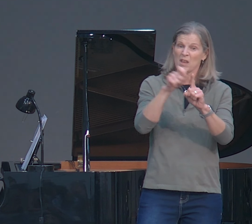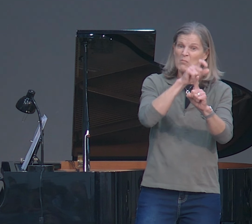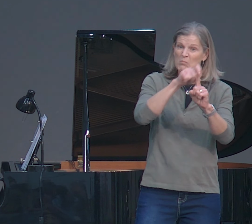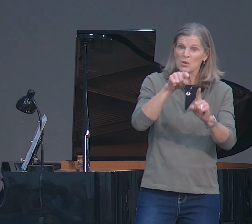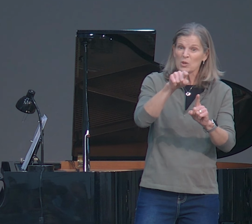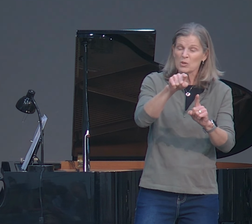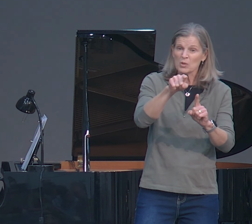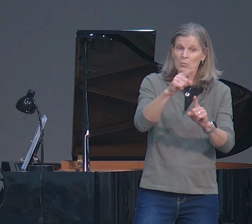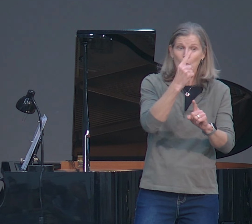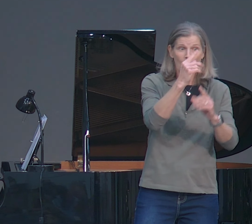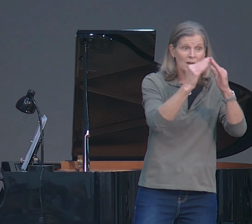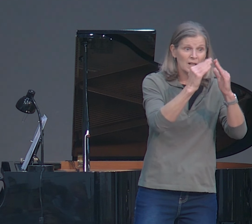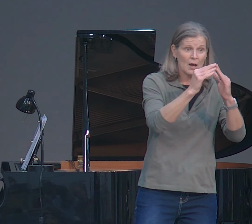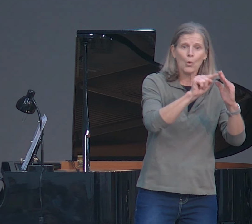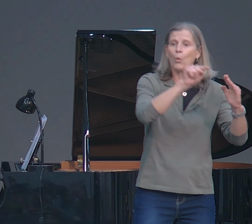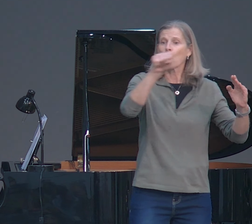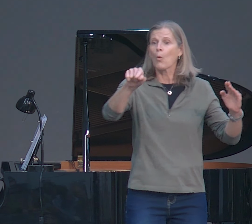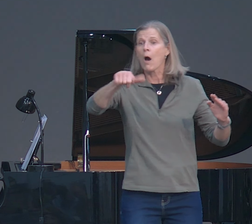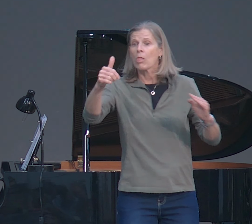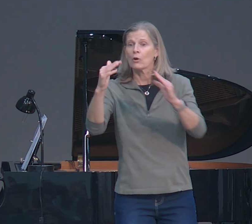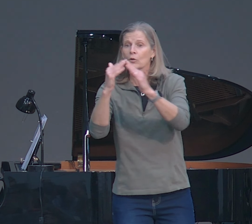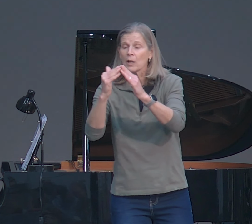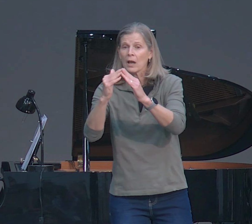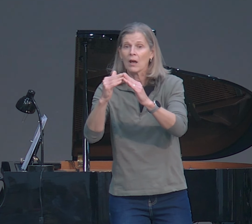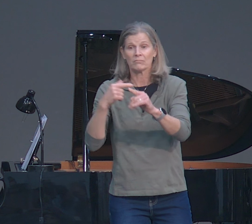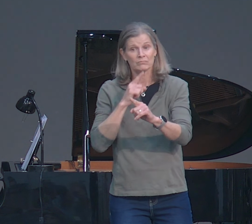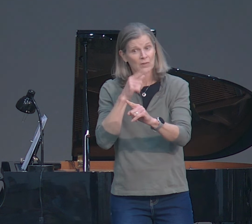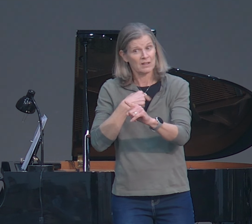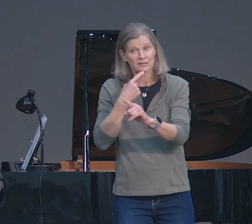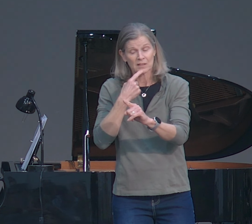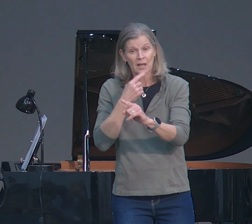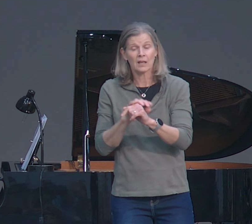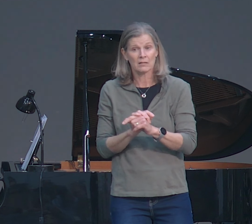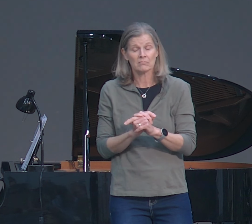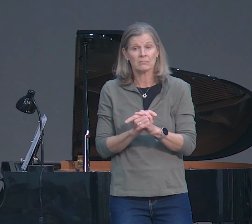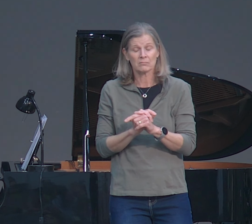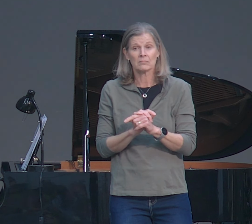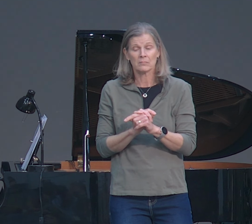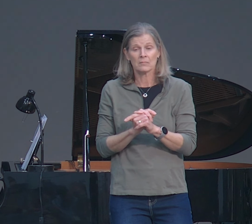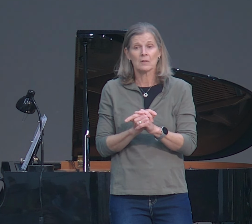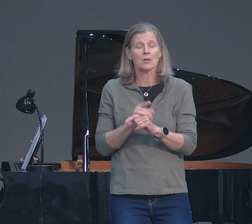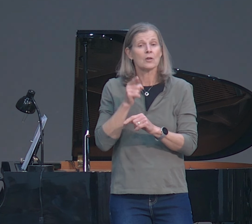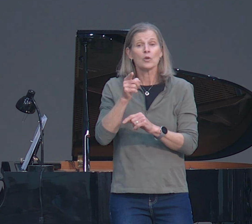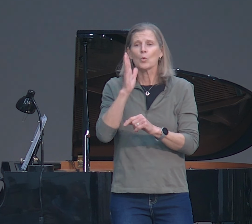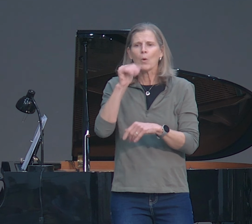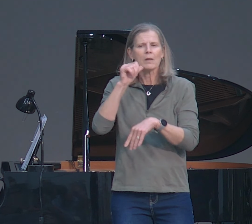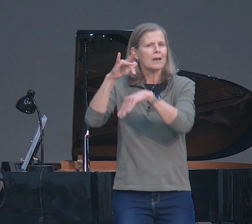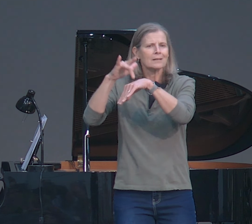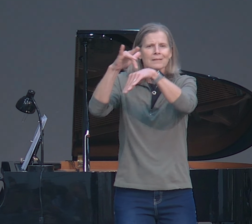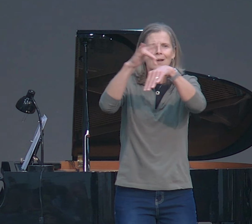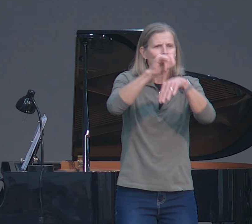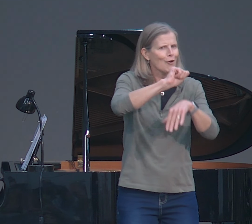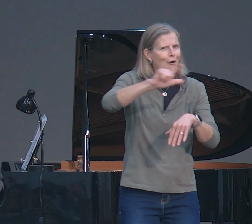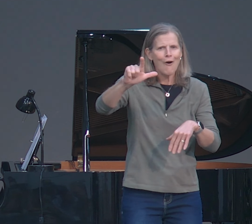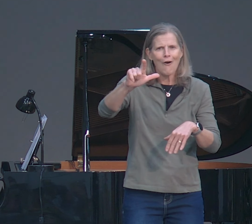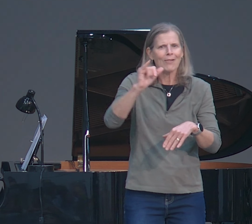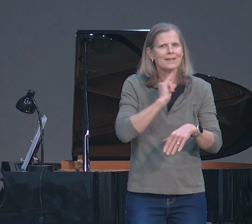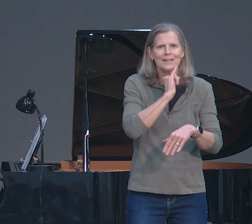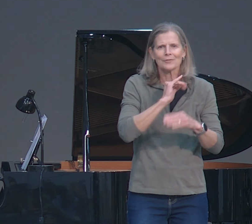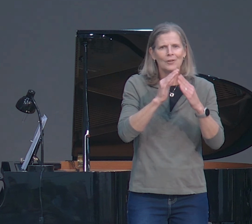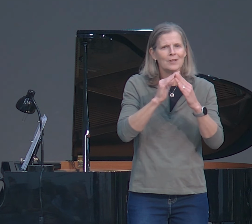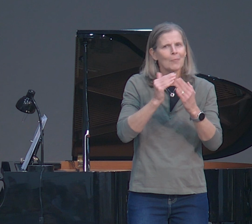in one town, flee to the next. For truly I say to you, you will not have gone through all the towns of Israel before the Son of